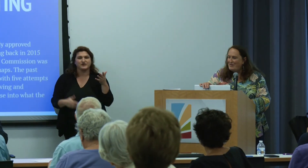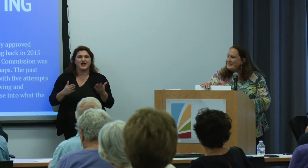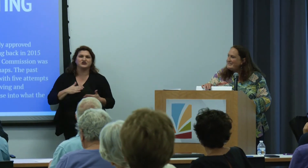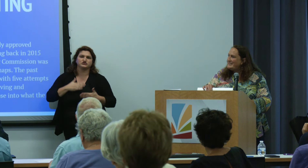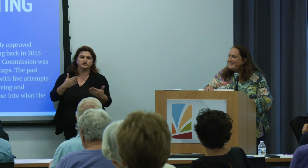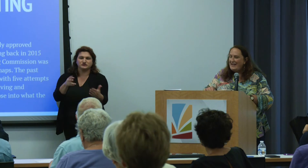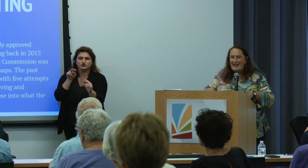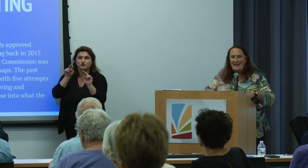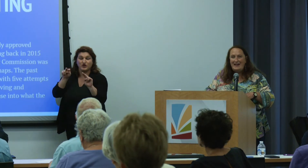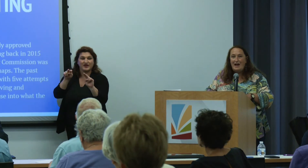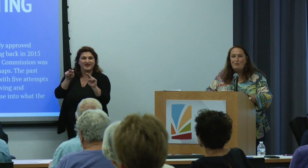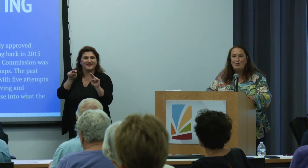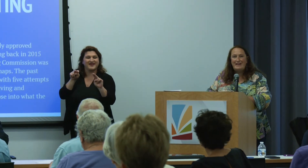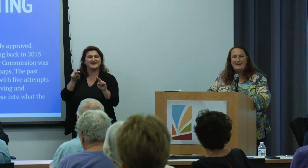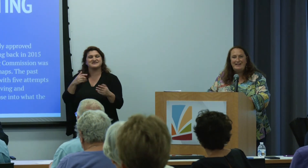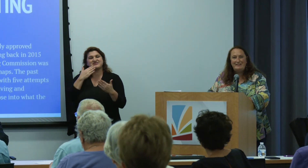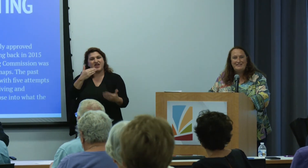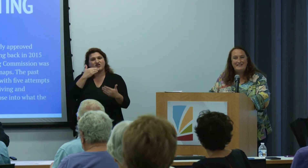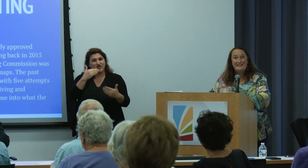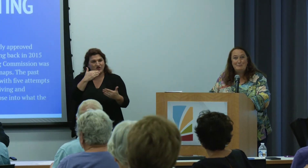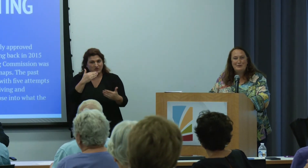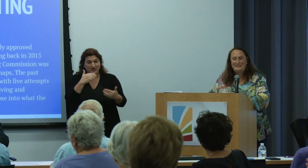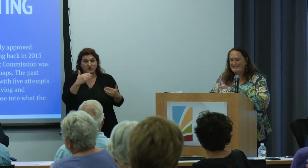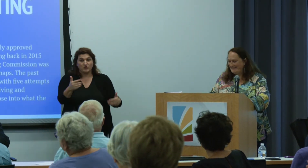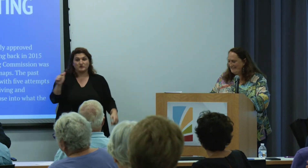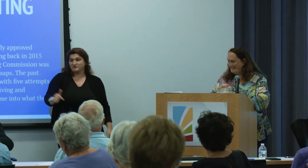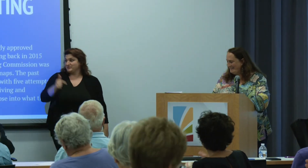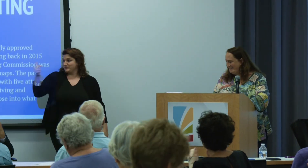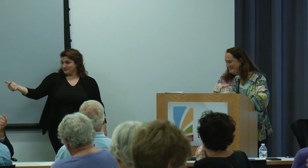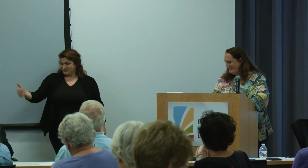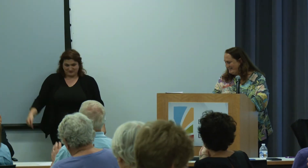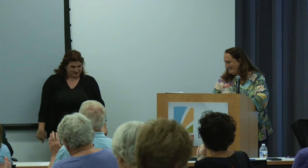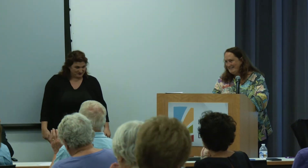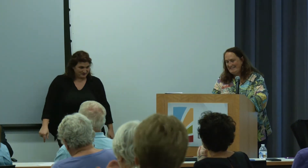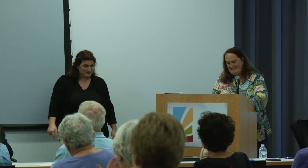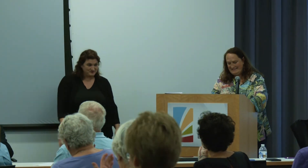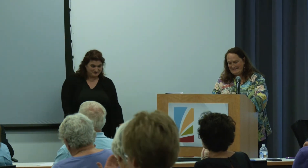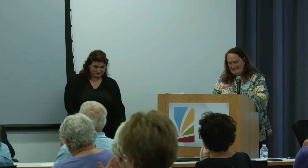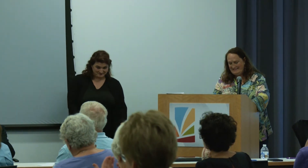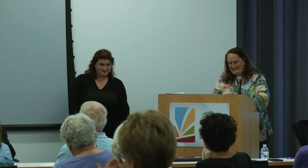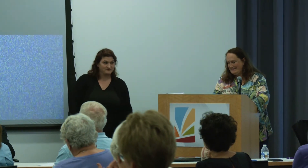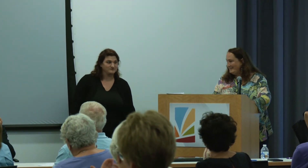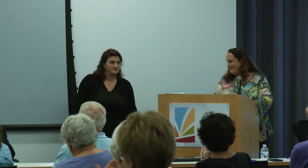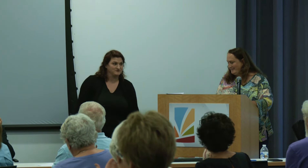you so much, and I will hand it off to the next person.